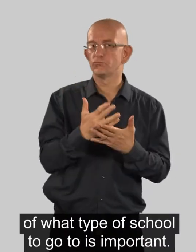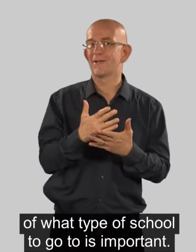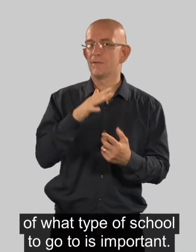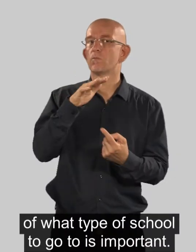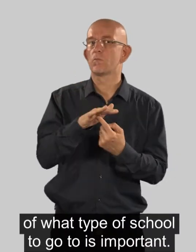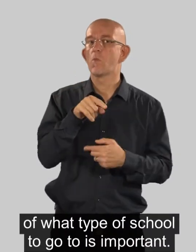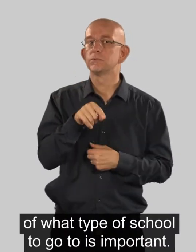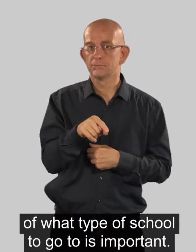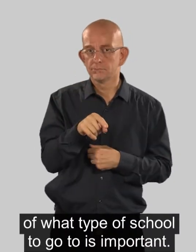important.